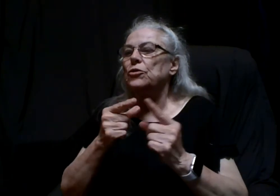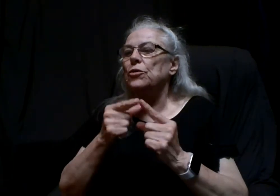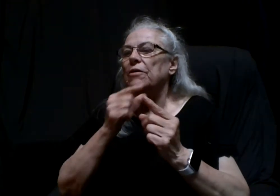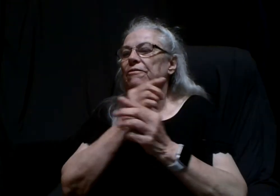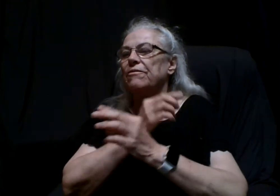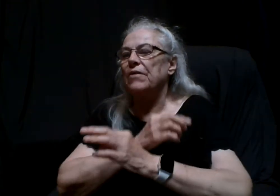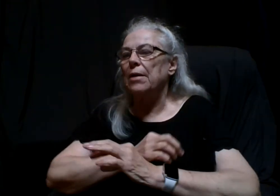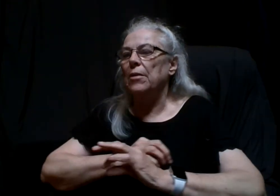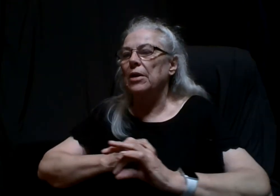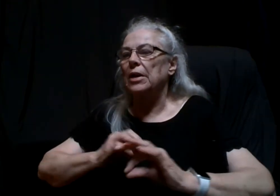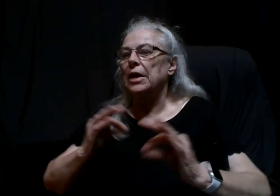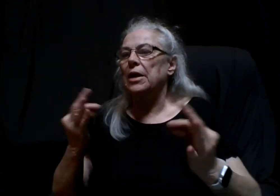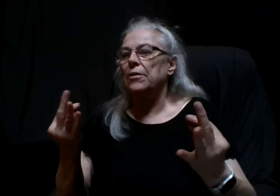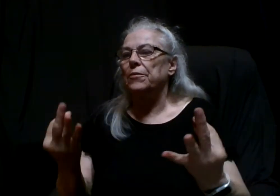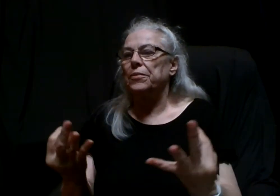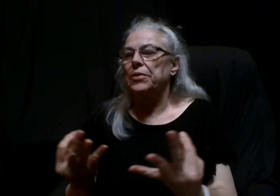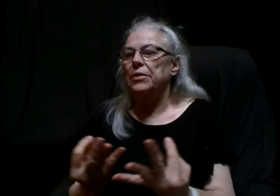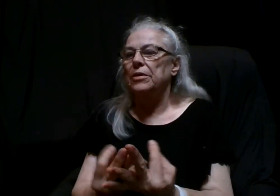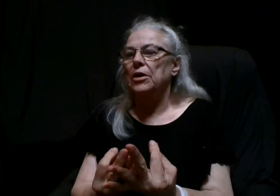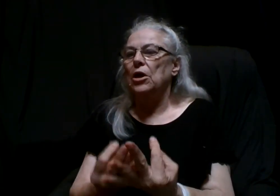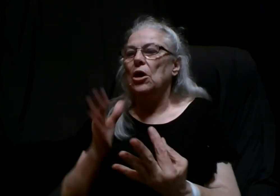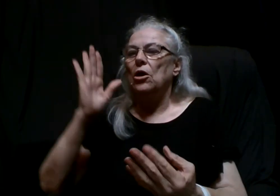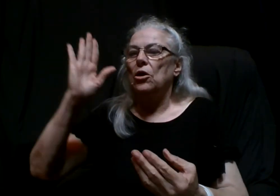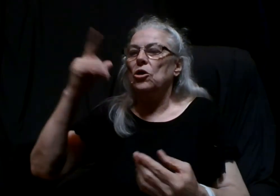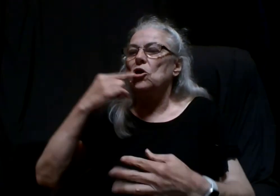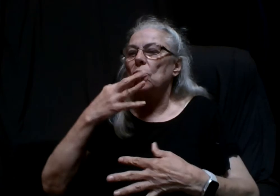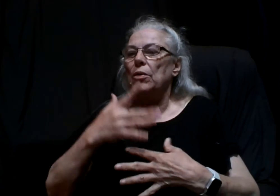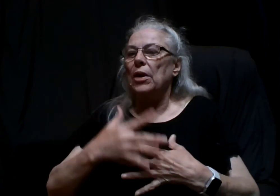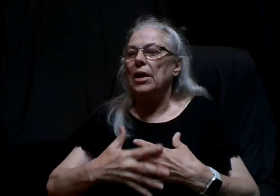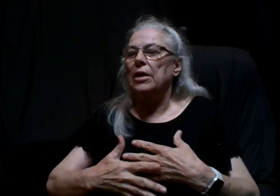a family. Your blood